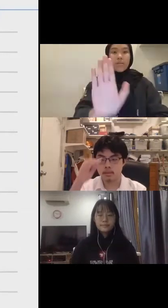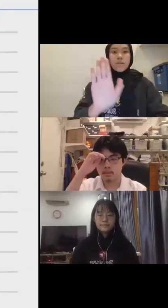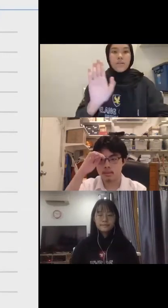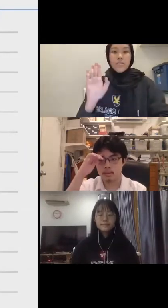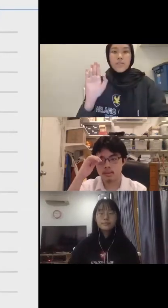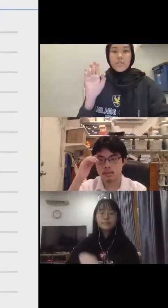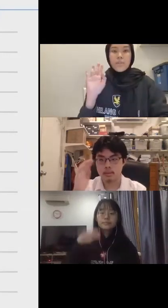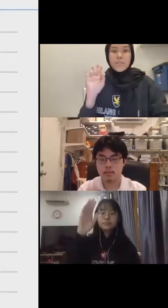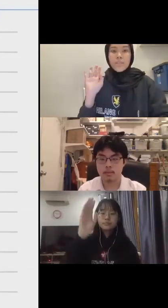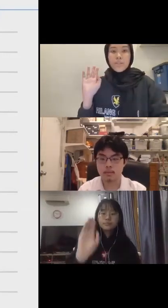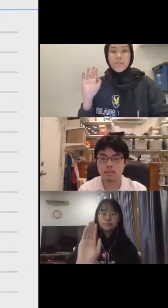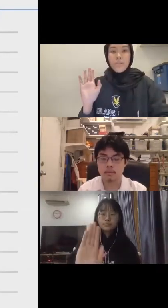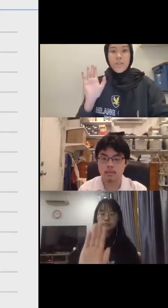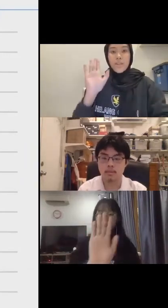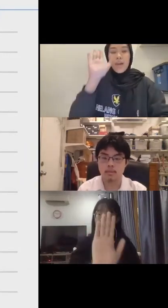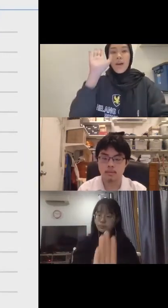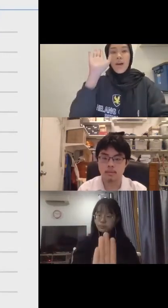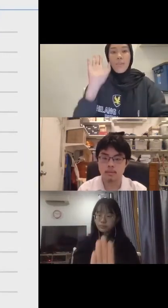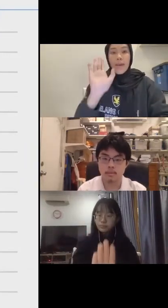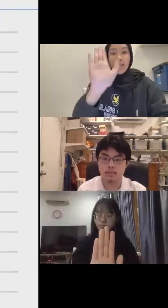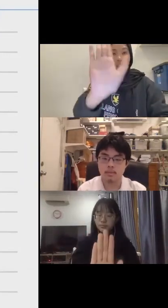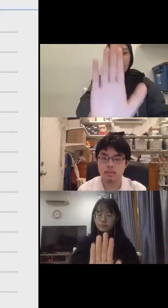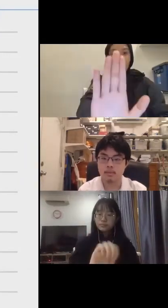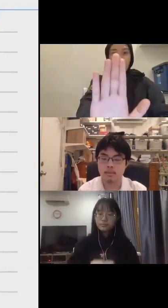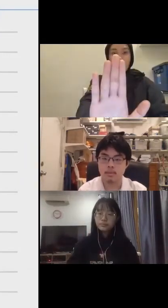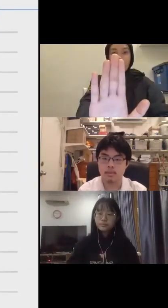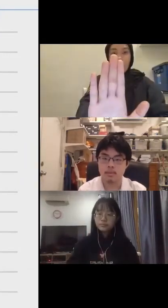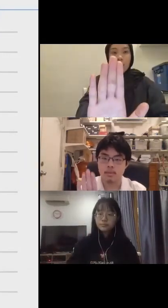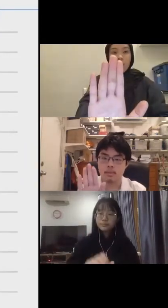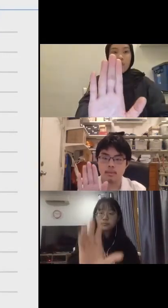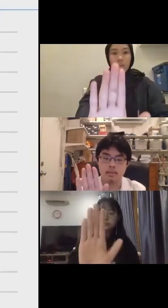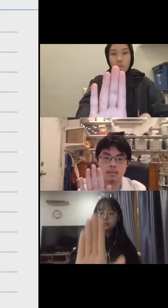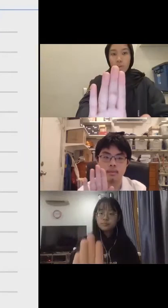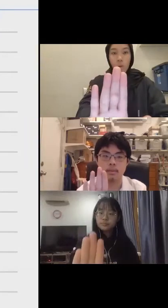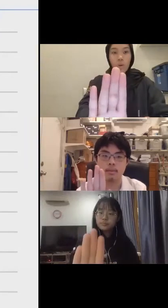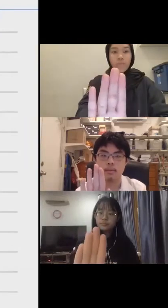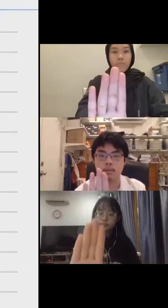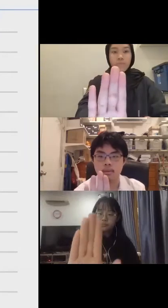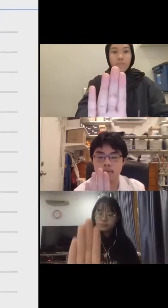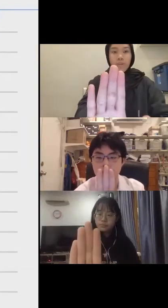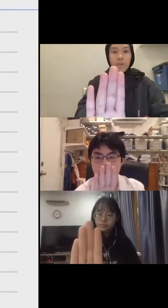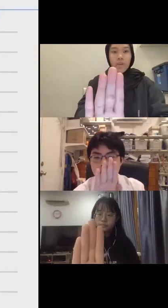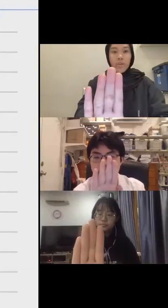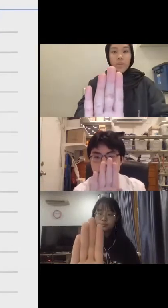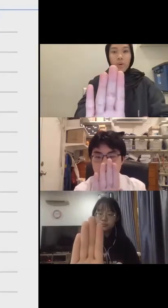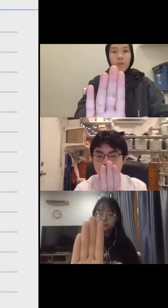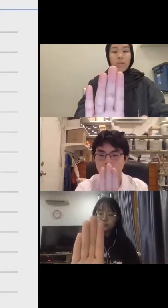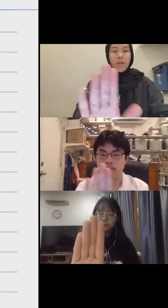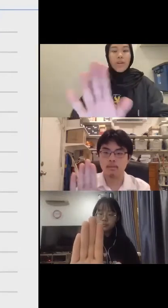this. So basically your dominant hand, you bring it forward. Your